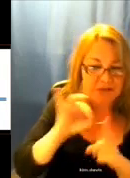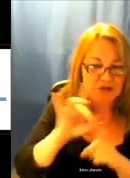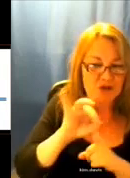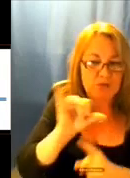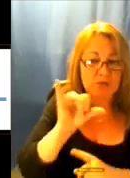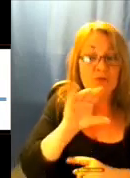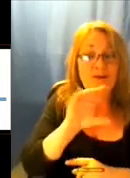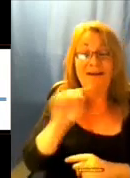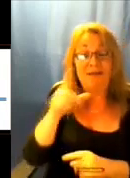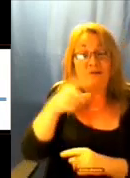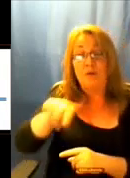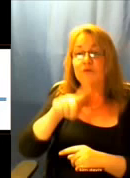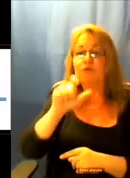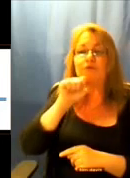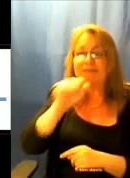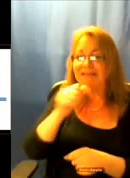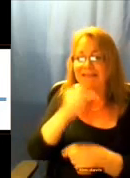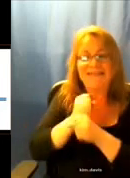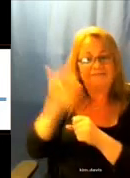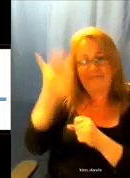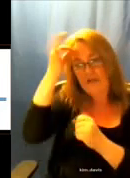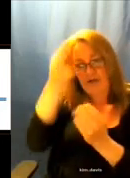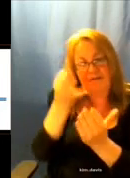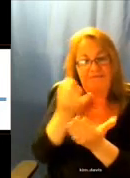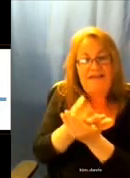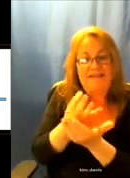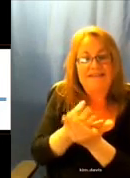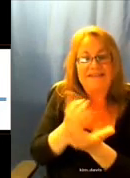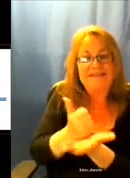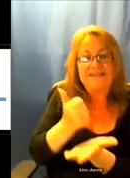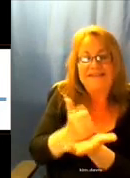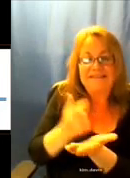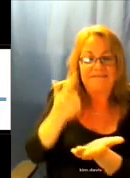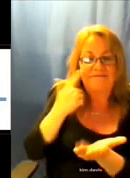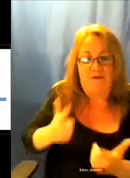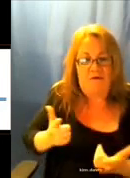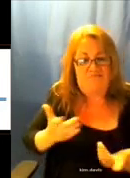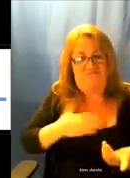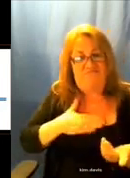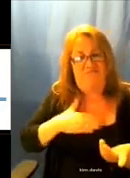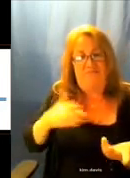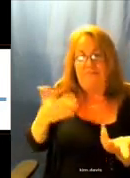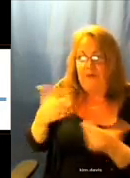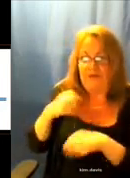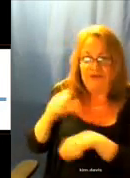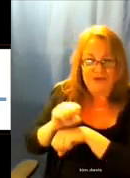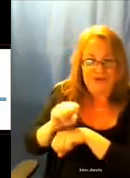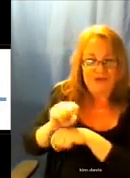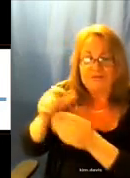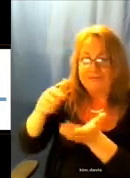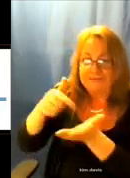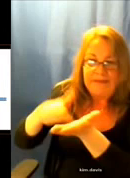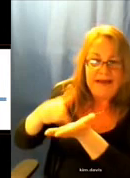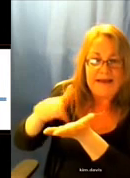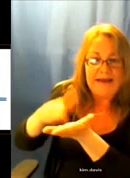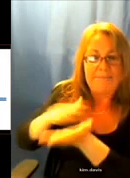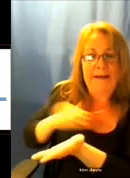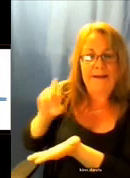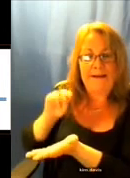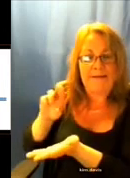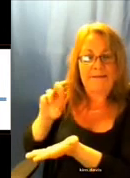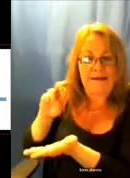which could be under HUD or Section 8, or those that do not receive any federal assistance.